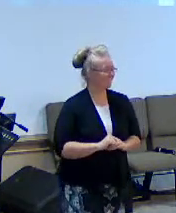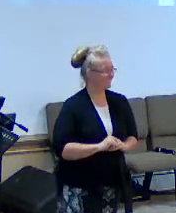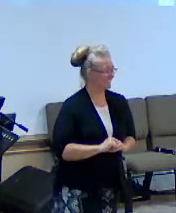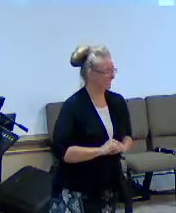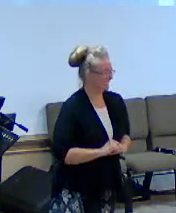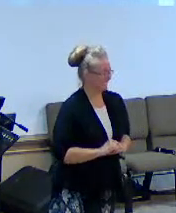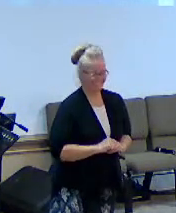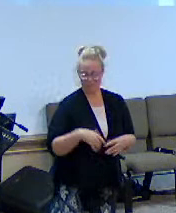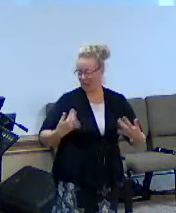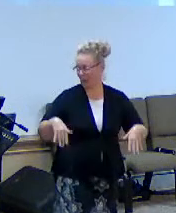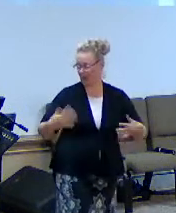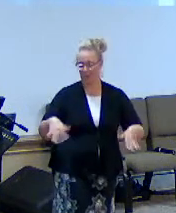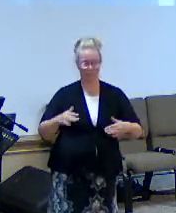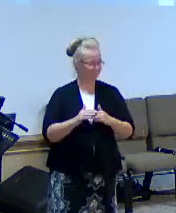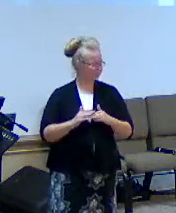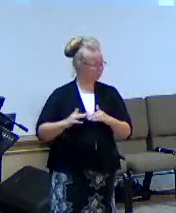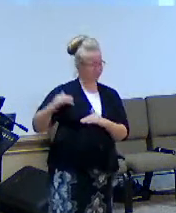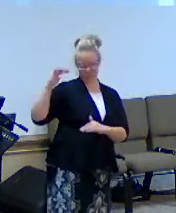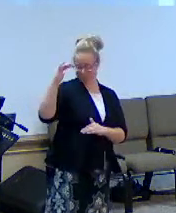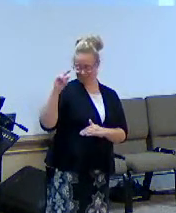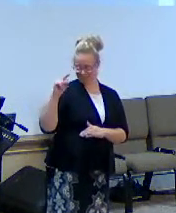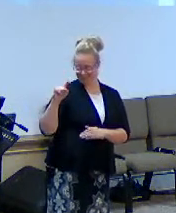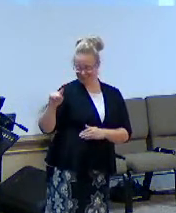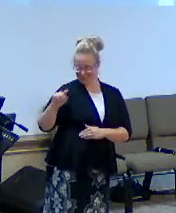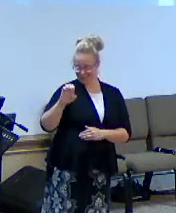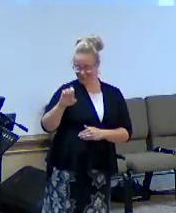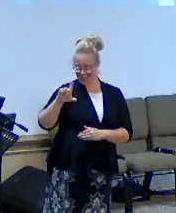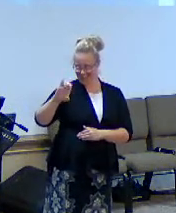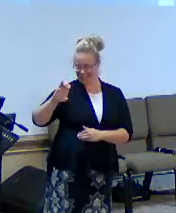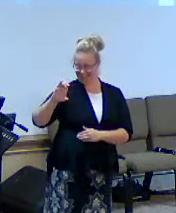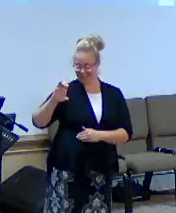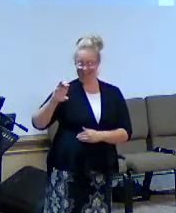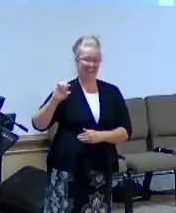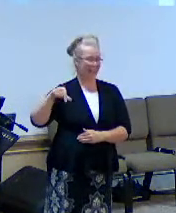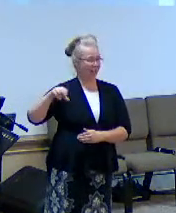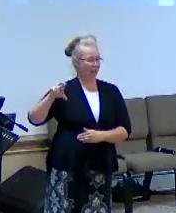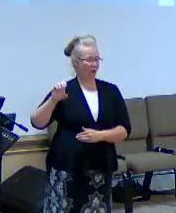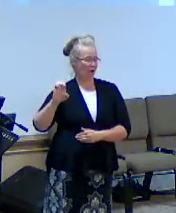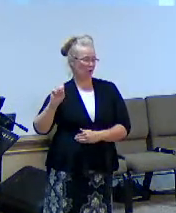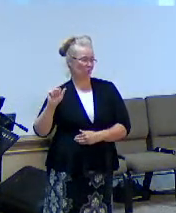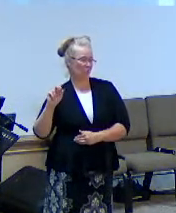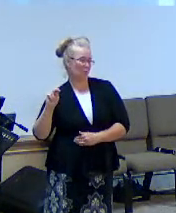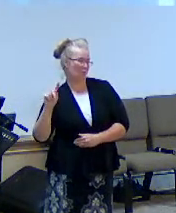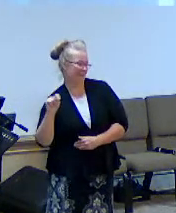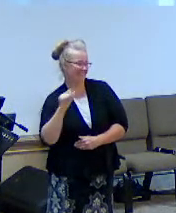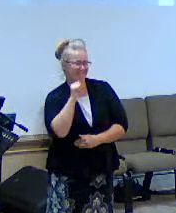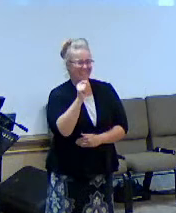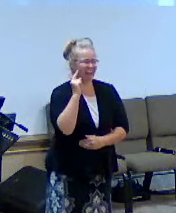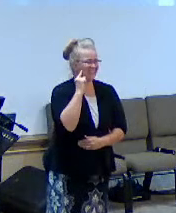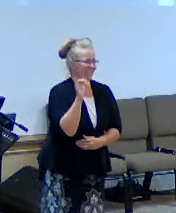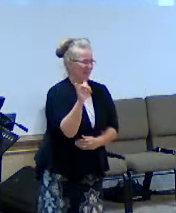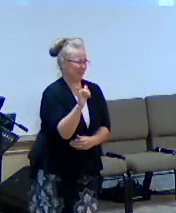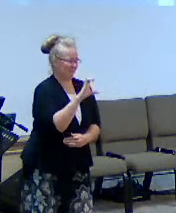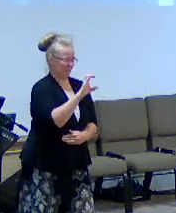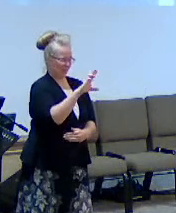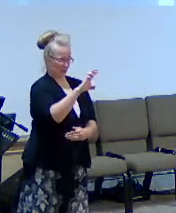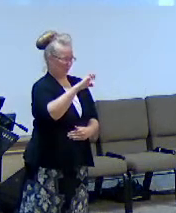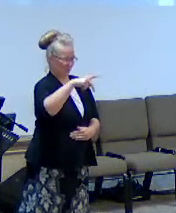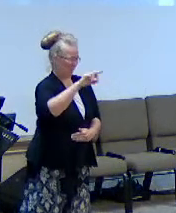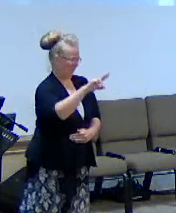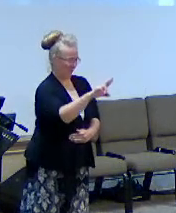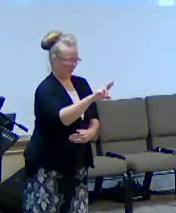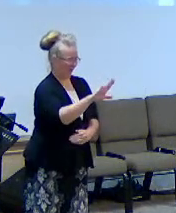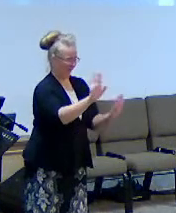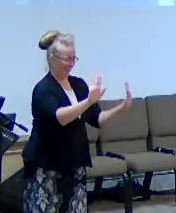You're way more than suave. You're elegant. You know, whatever. Don't sound like a creeper. Just come up and...